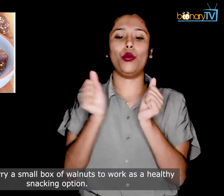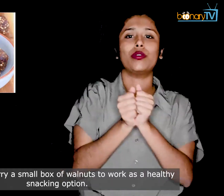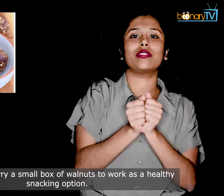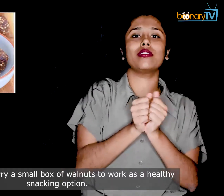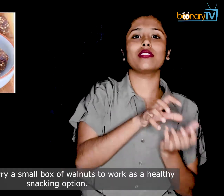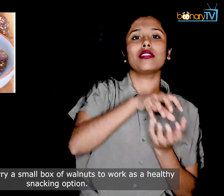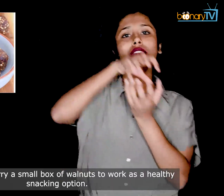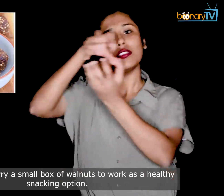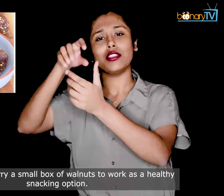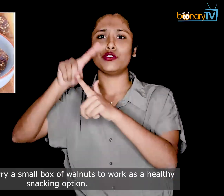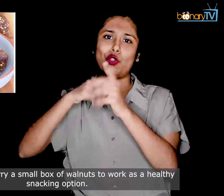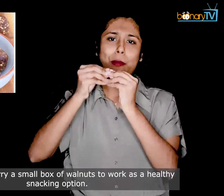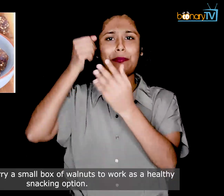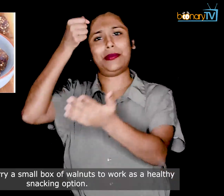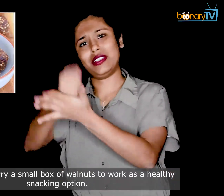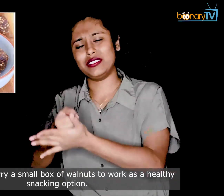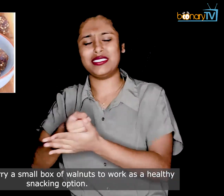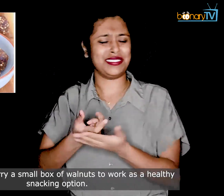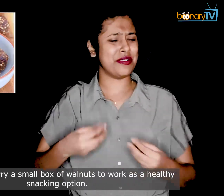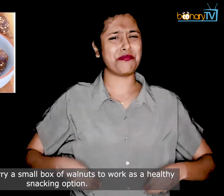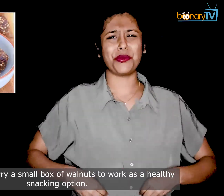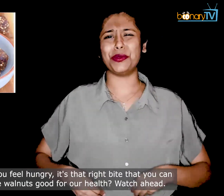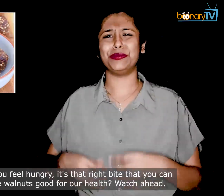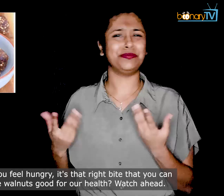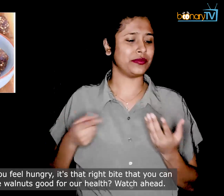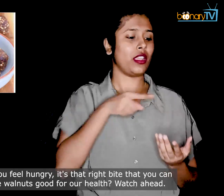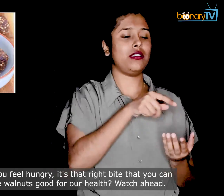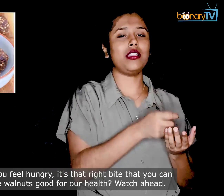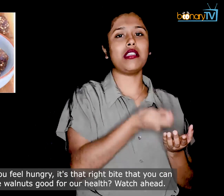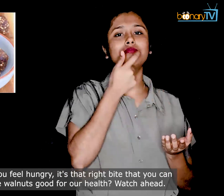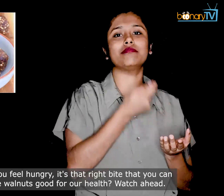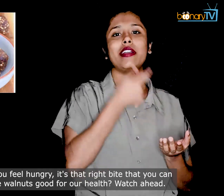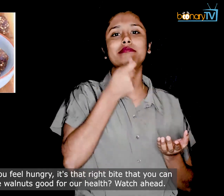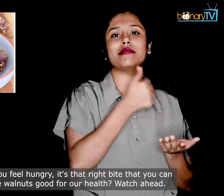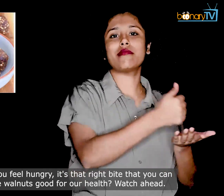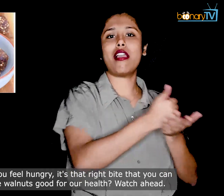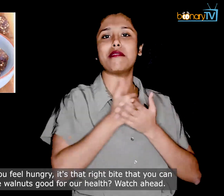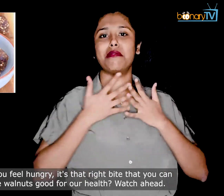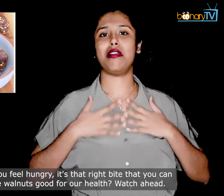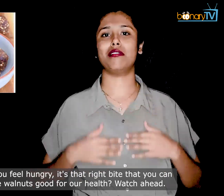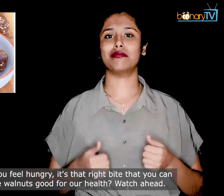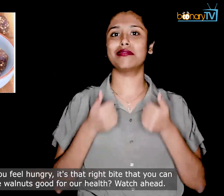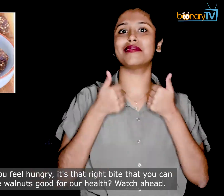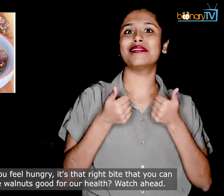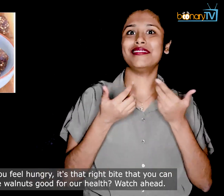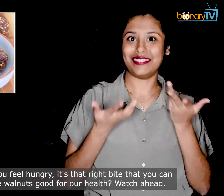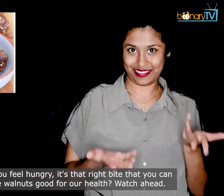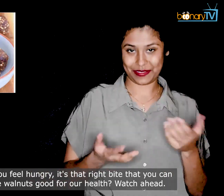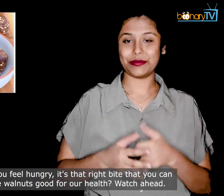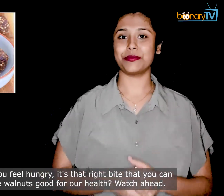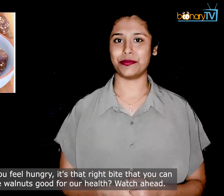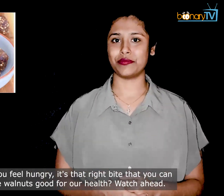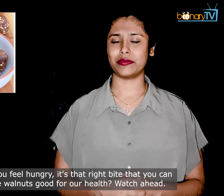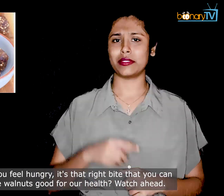a healthy snacking option so whenever you feel hungry it's that right bite which you can take